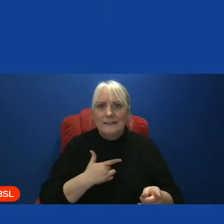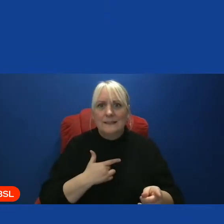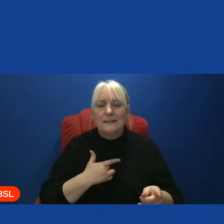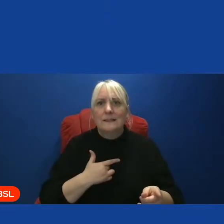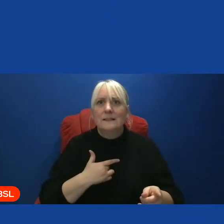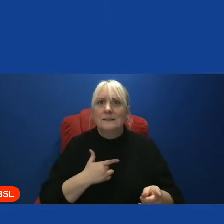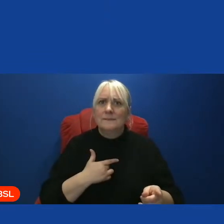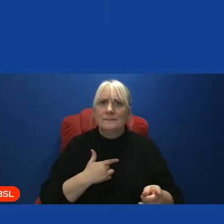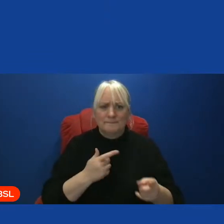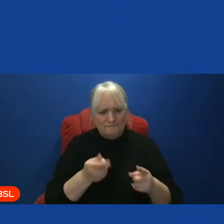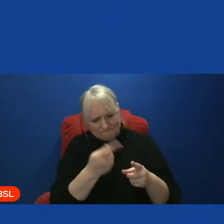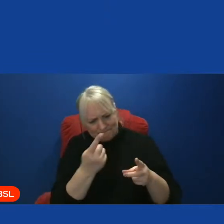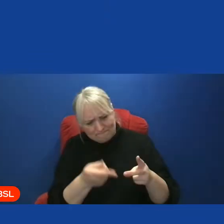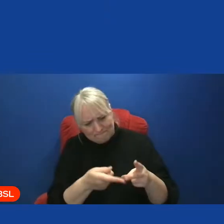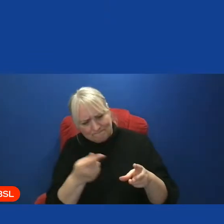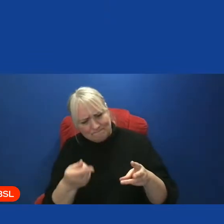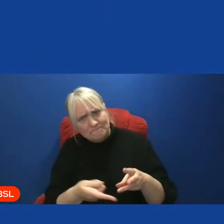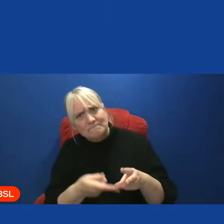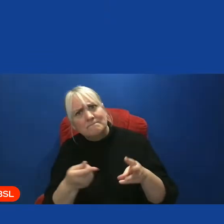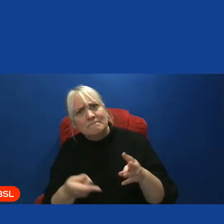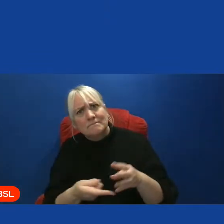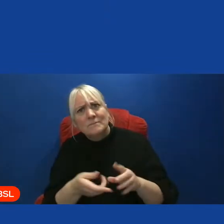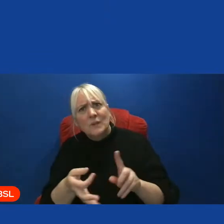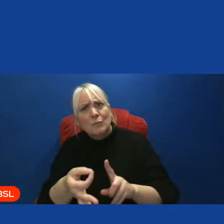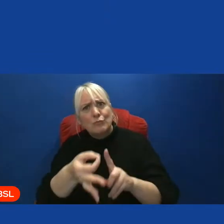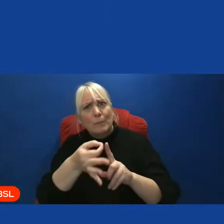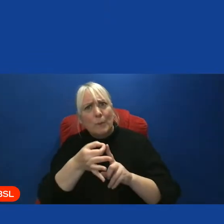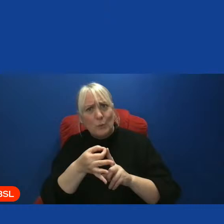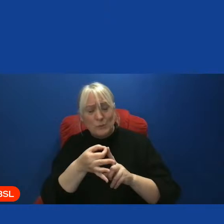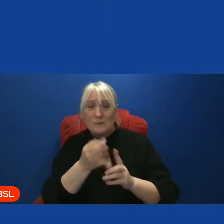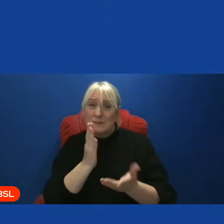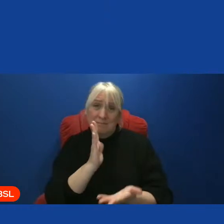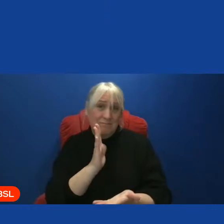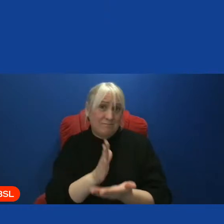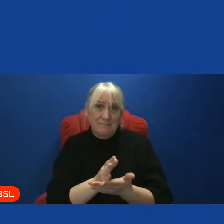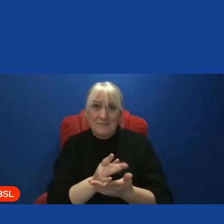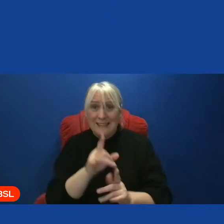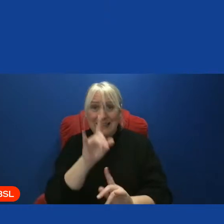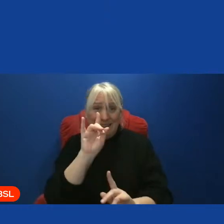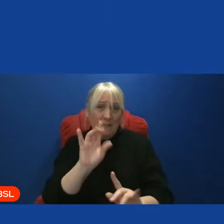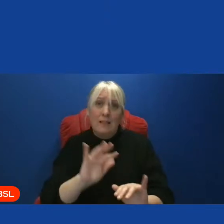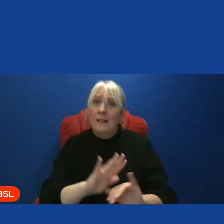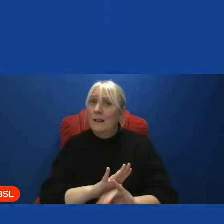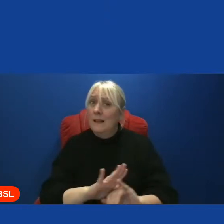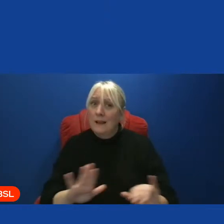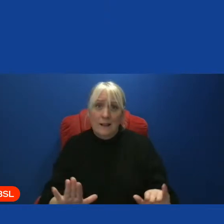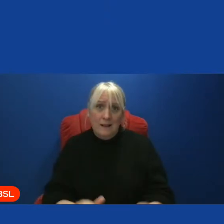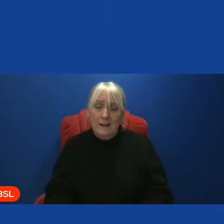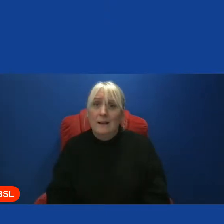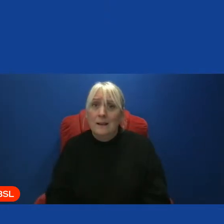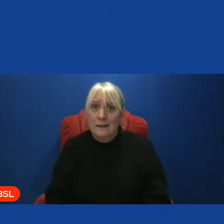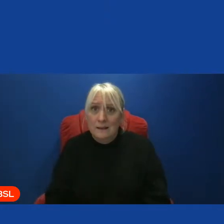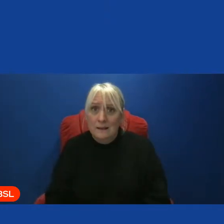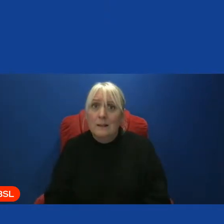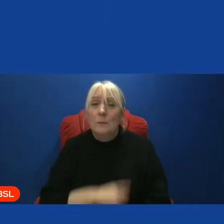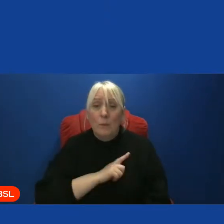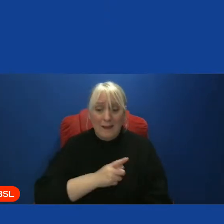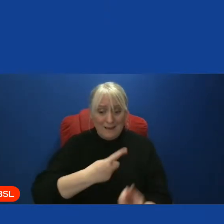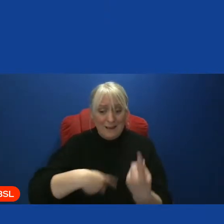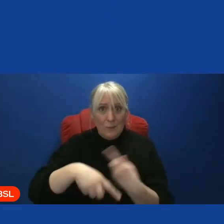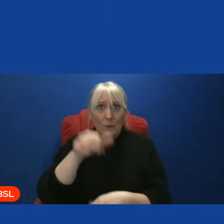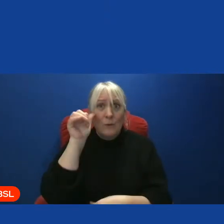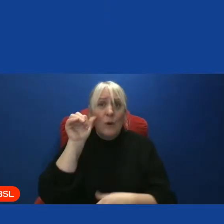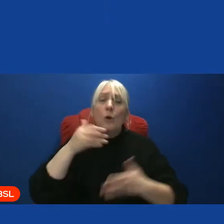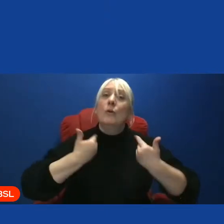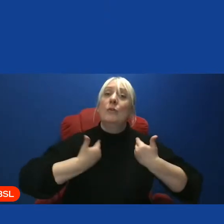these proposals as evil. They're wicked when we know rich